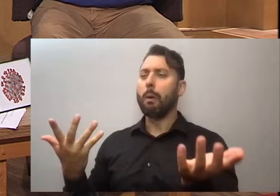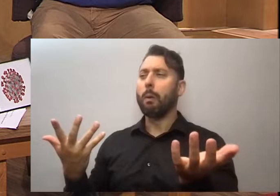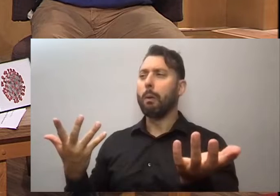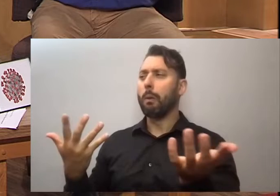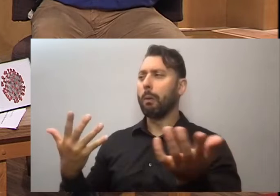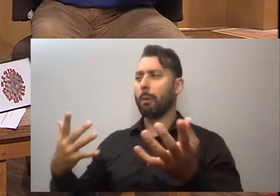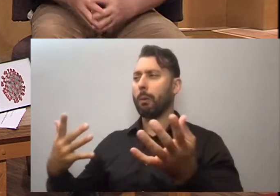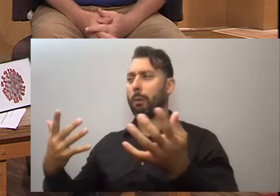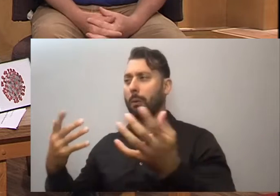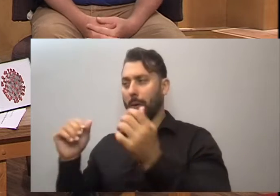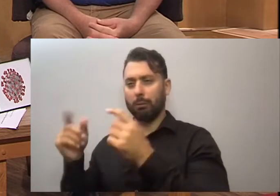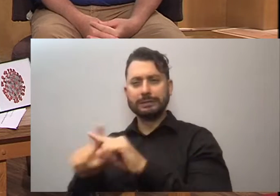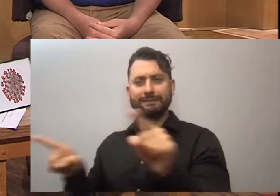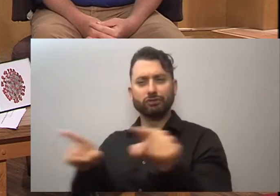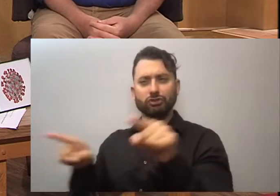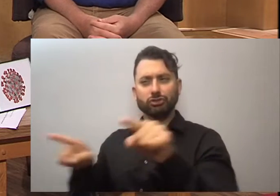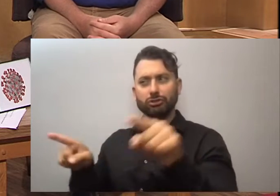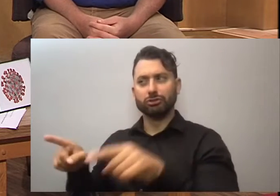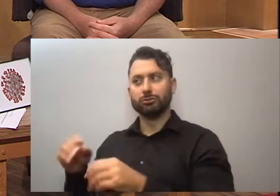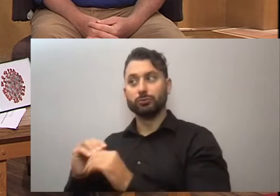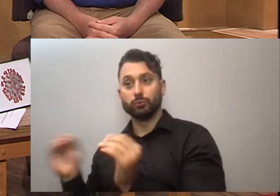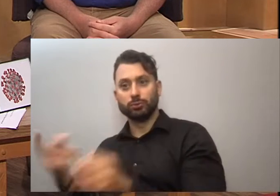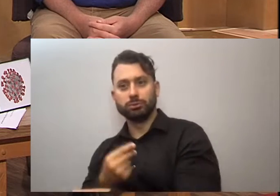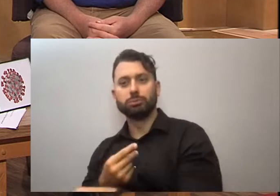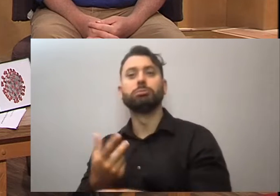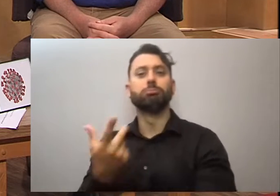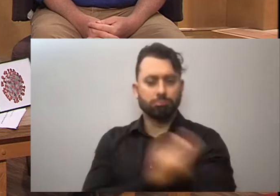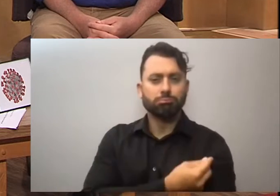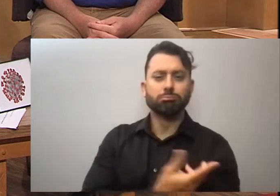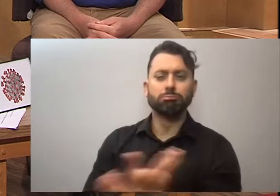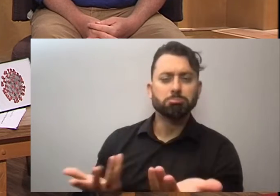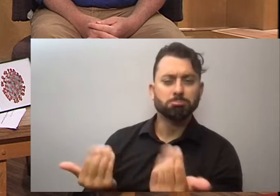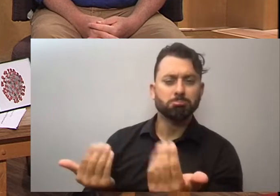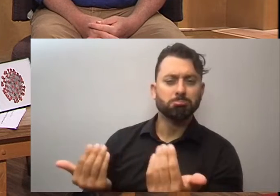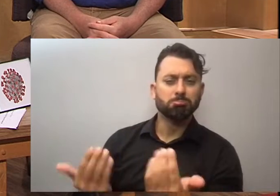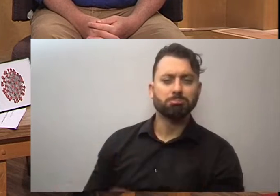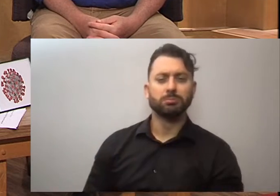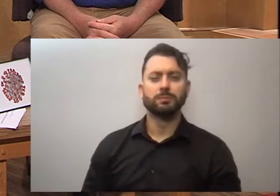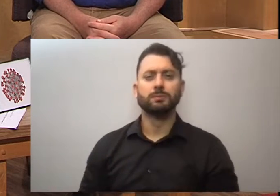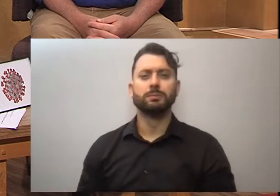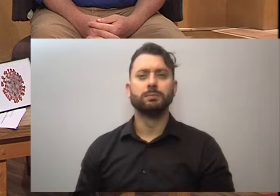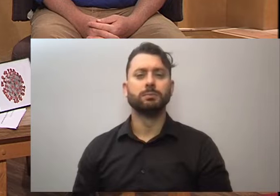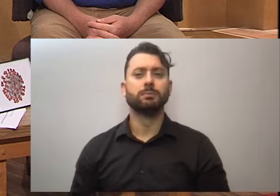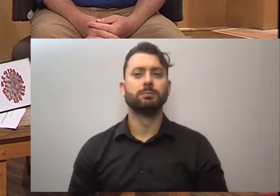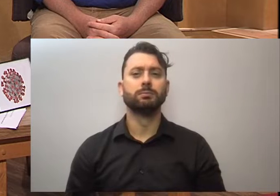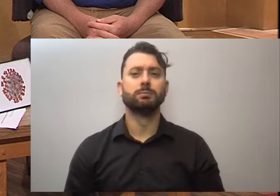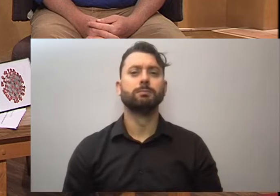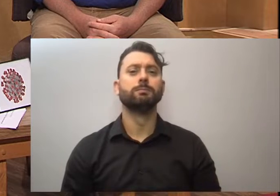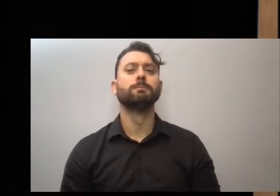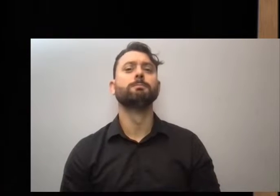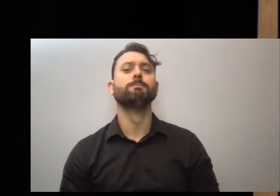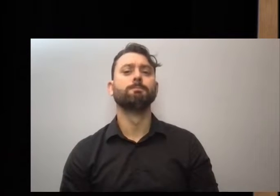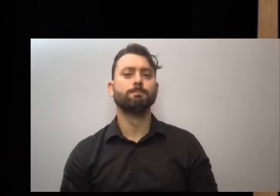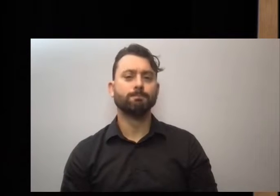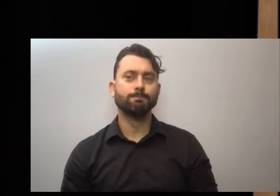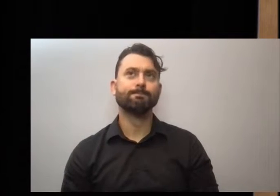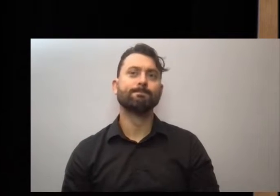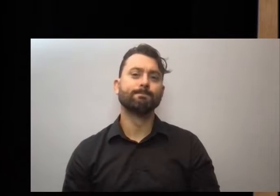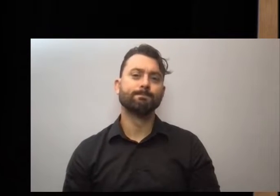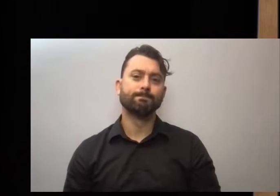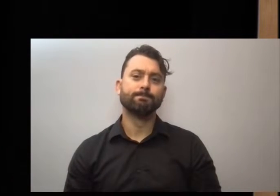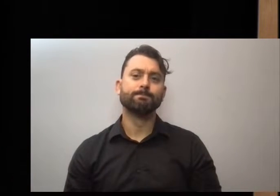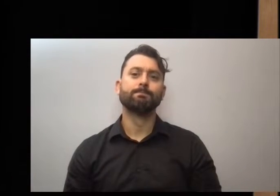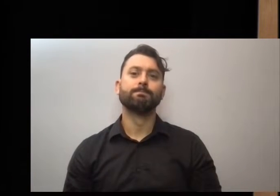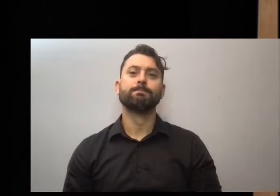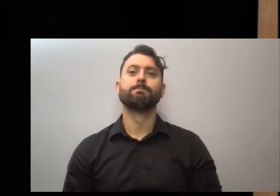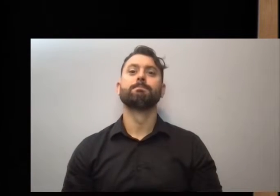stay protected? Hand washing, social distancing, what is the best way to stay protected? I think you've already mentioned a lot